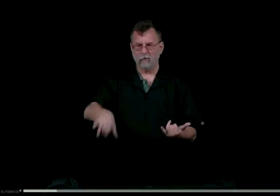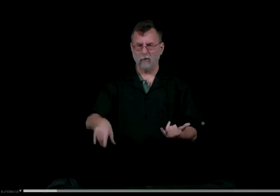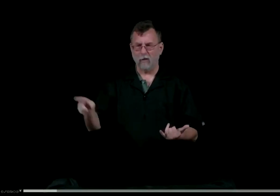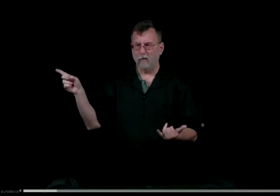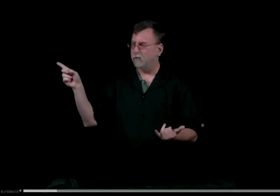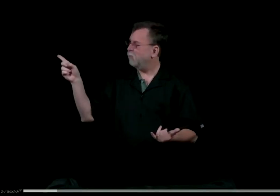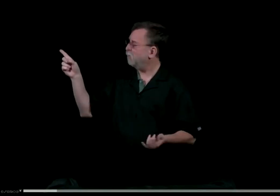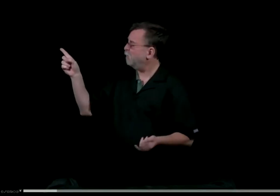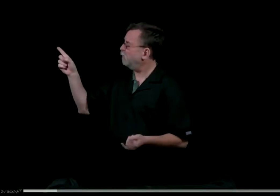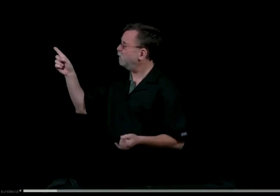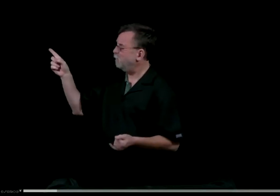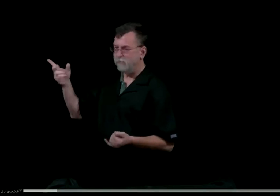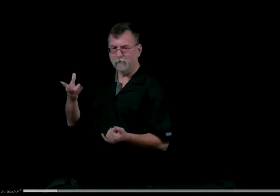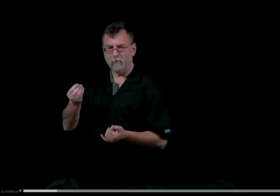Now, what's that?